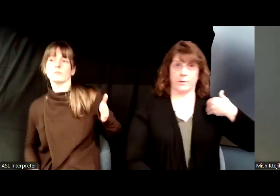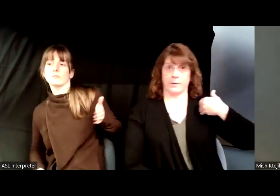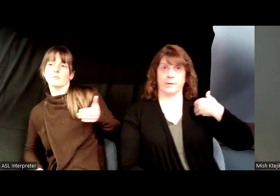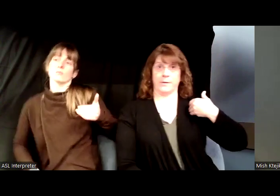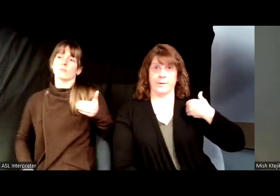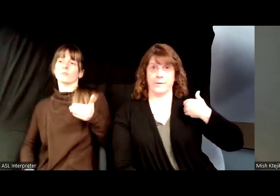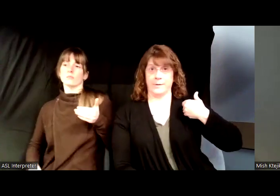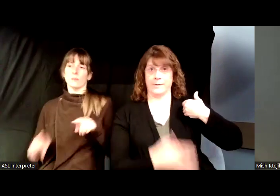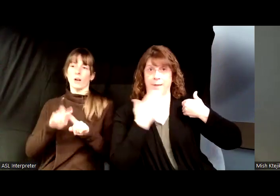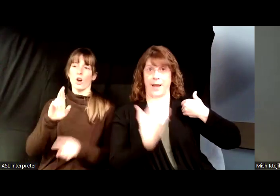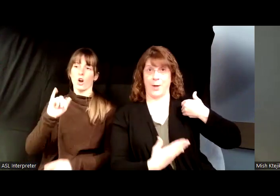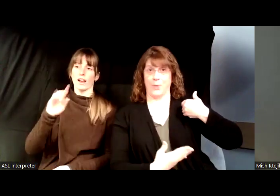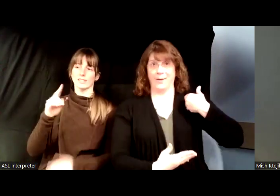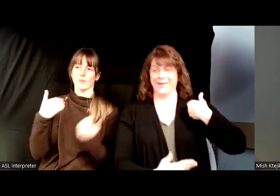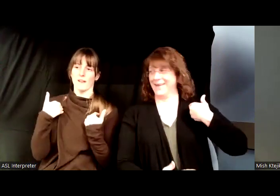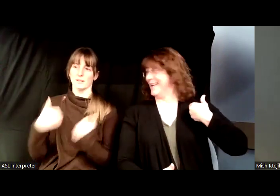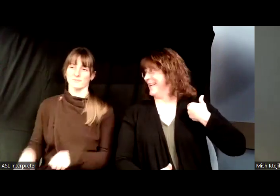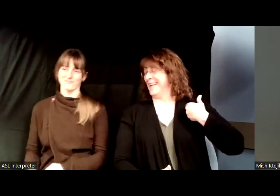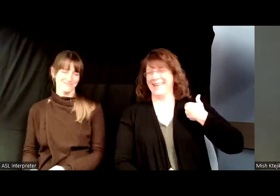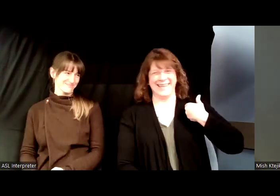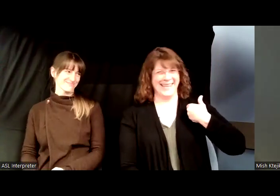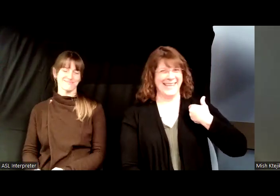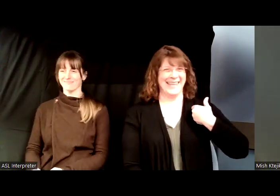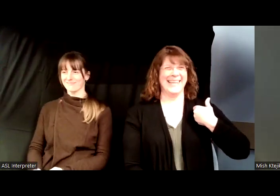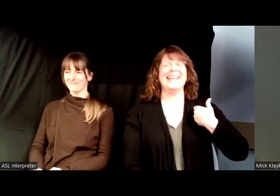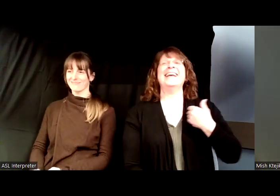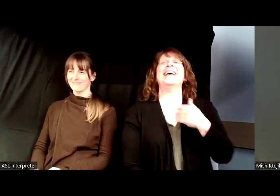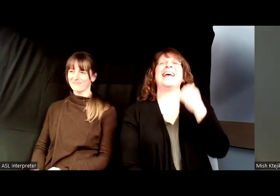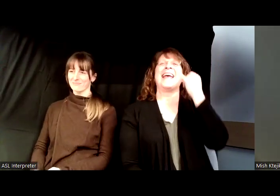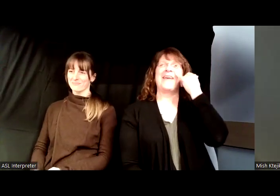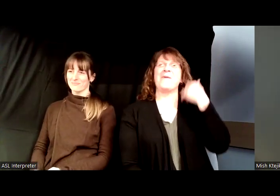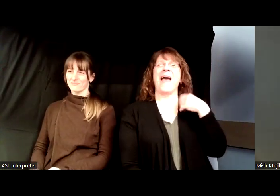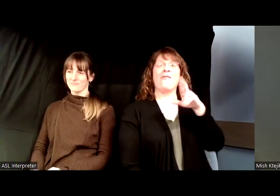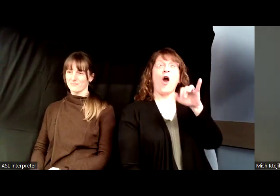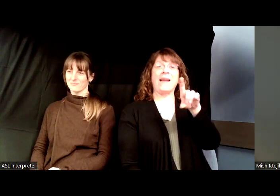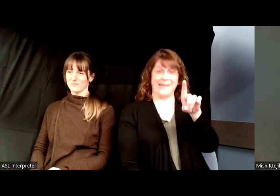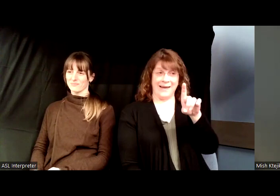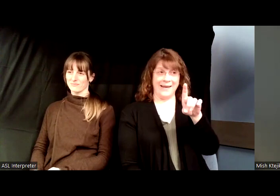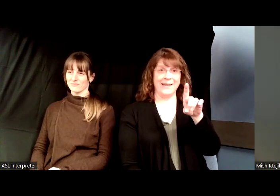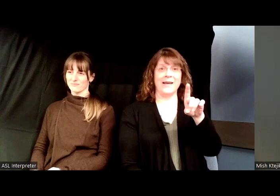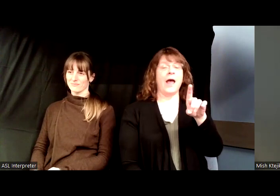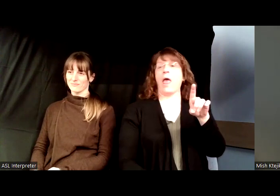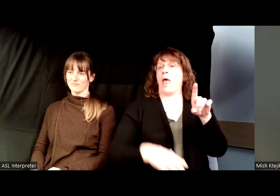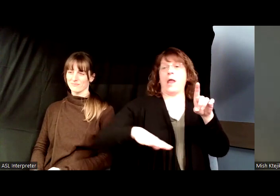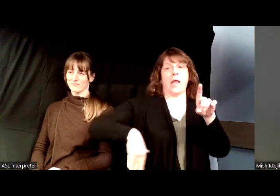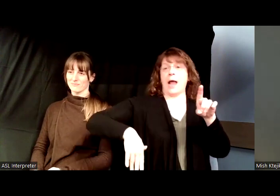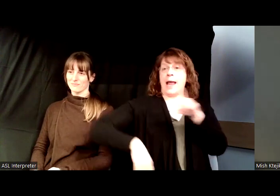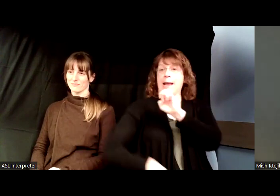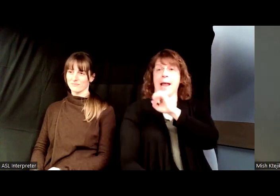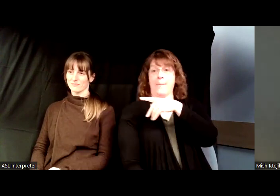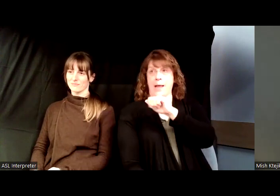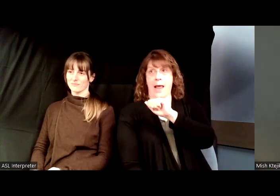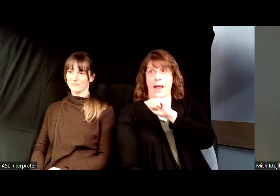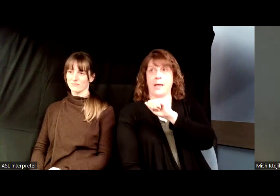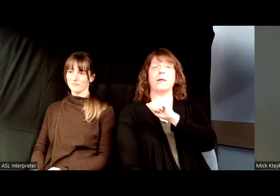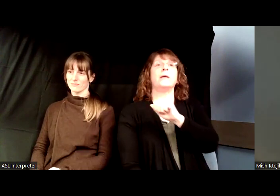certification, sorry, I'm getting back on the Zoom lens here, thank you. So, but if you have an RAD certification, but